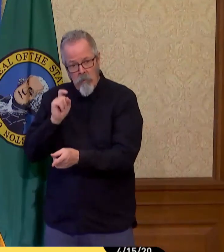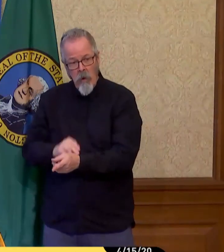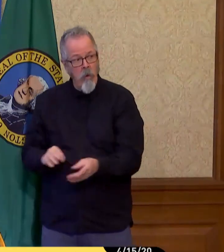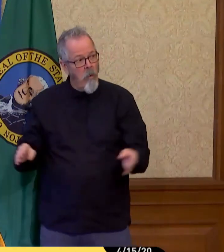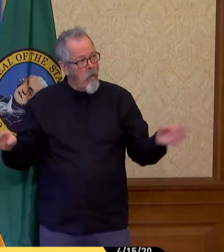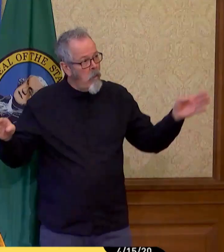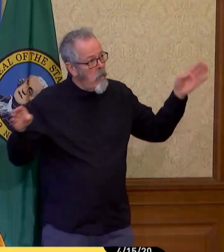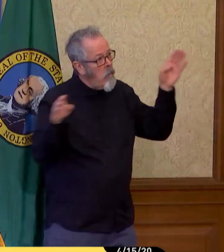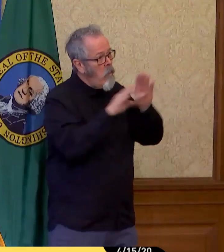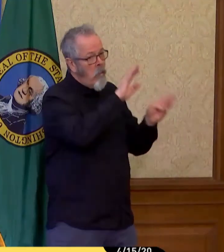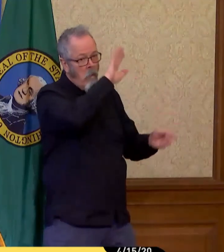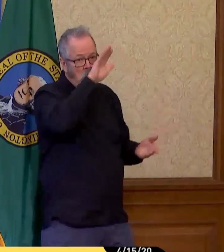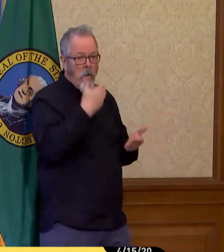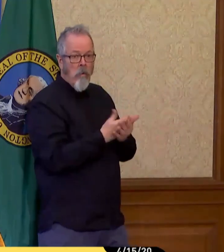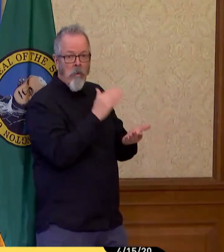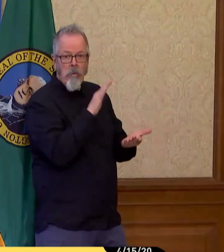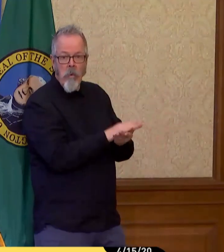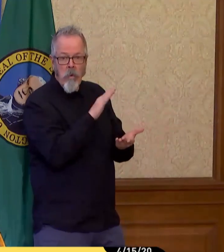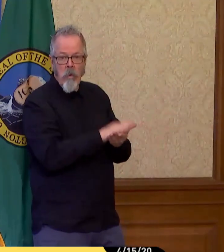done.